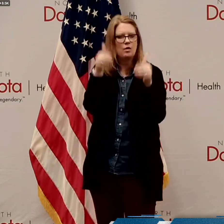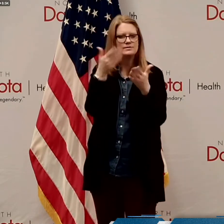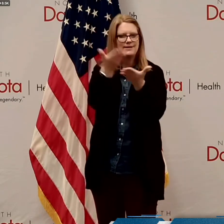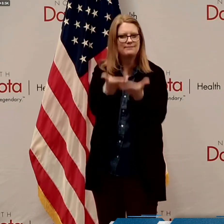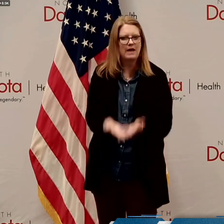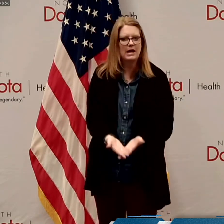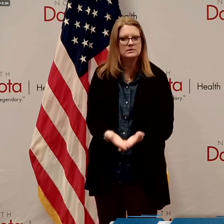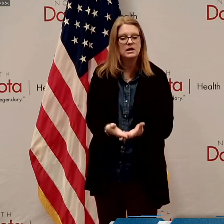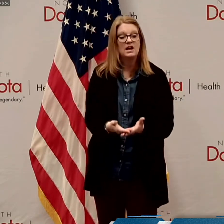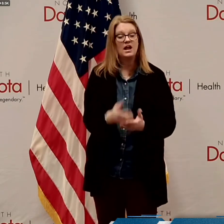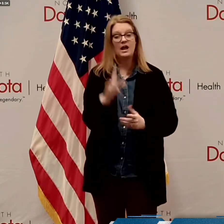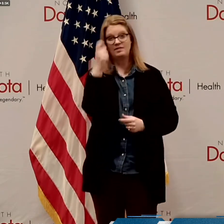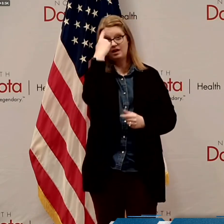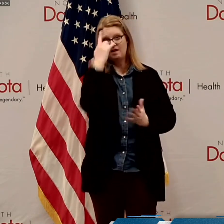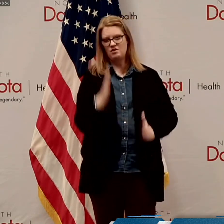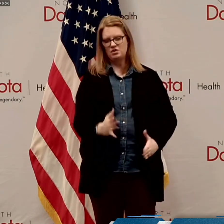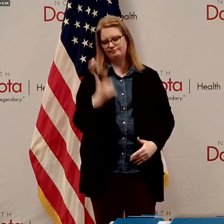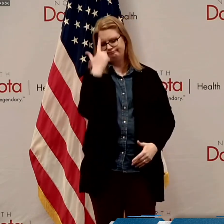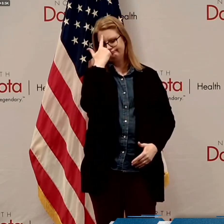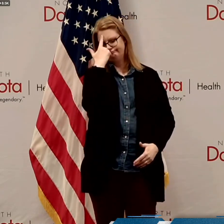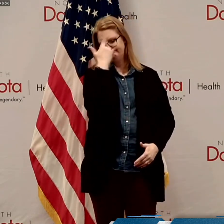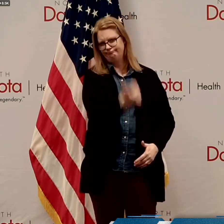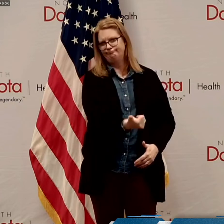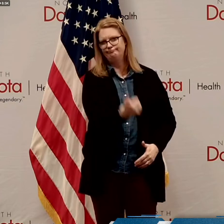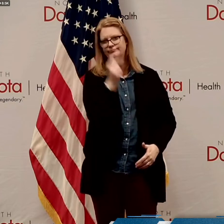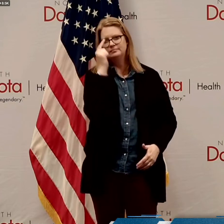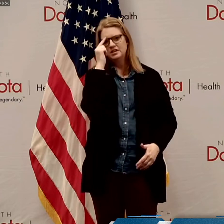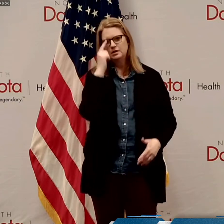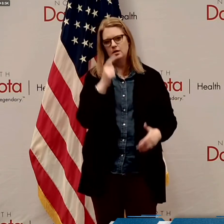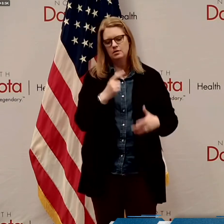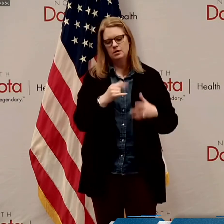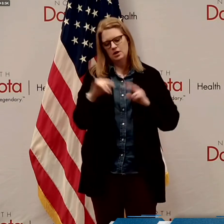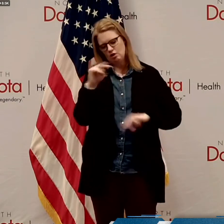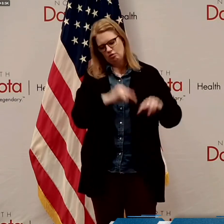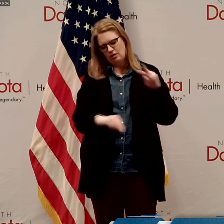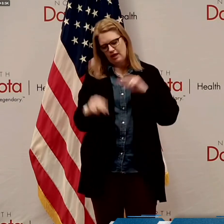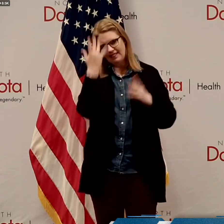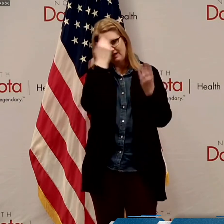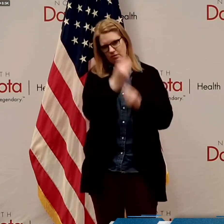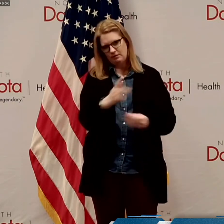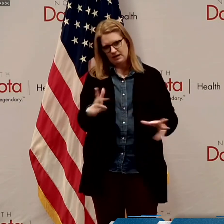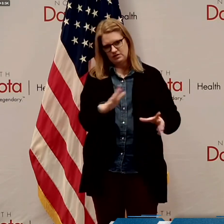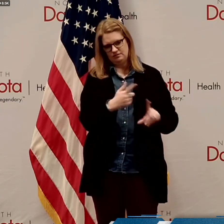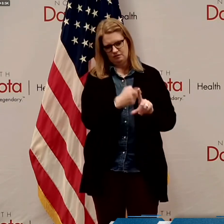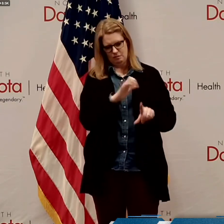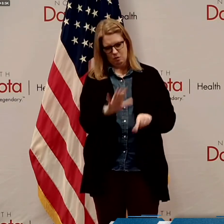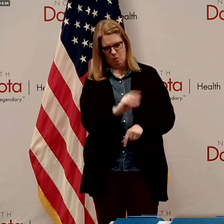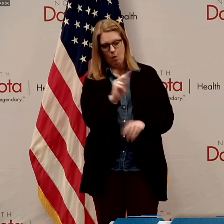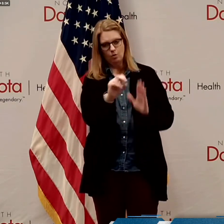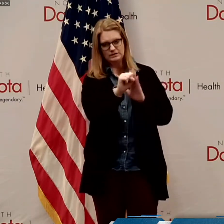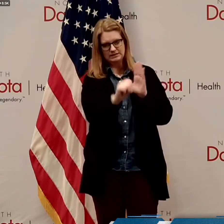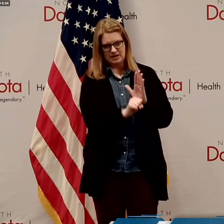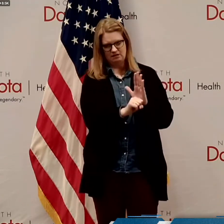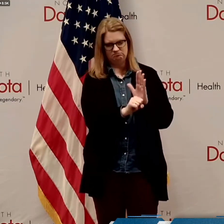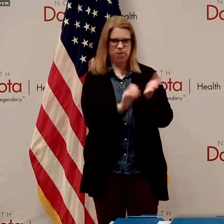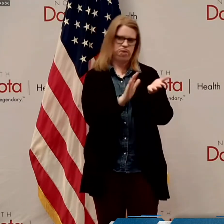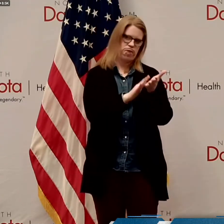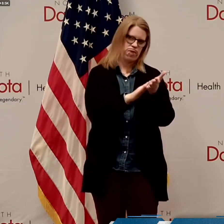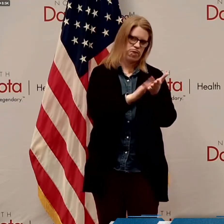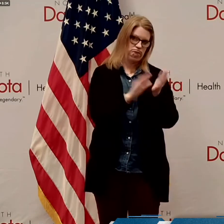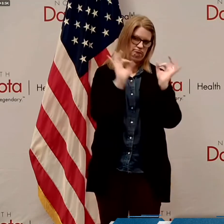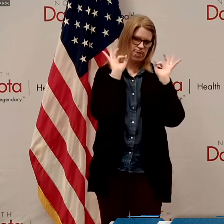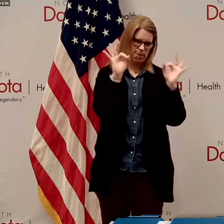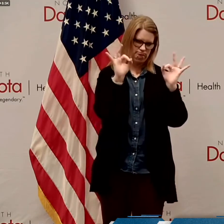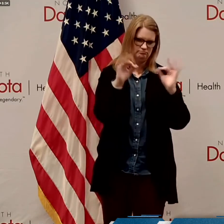governors based on the data of your own state. So again, that's good news. And so then for us,